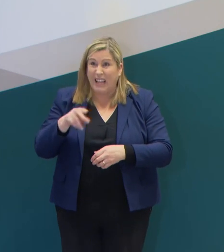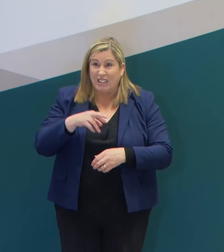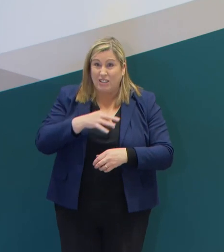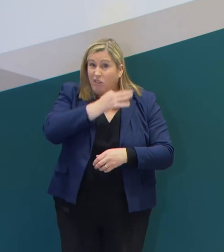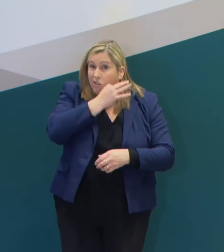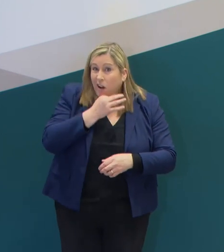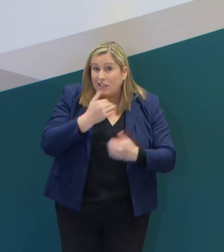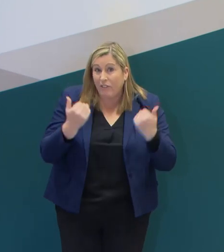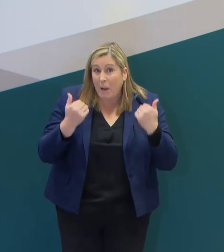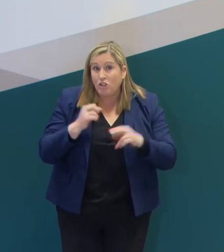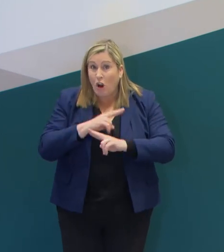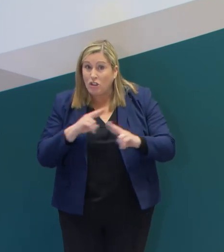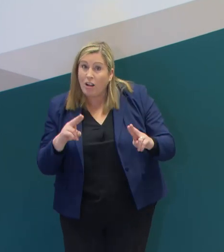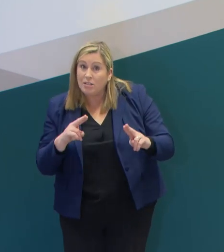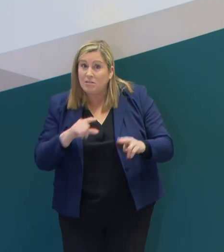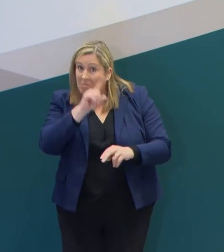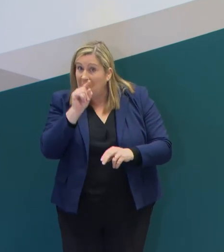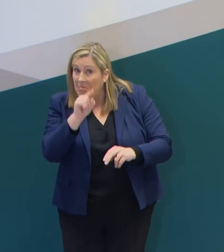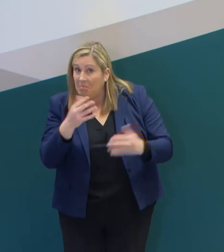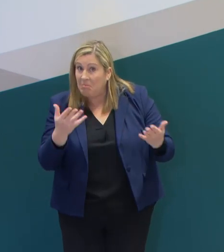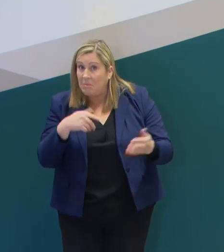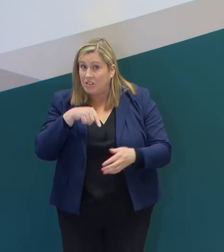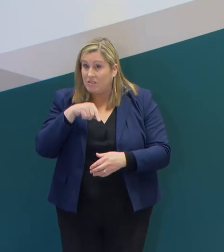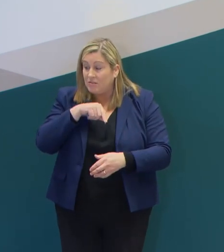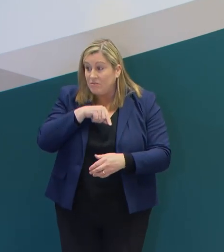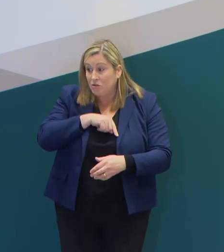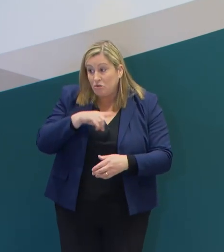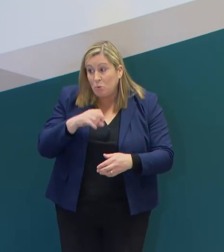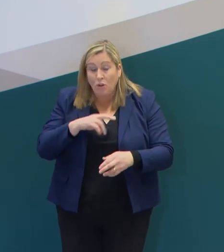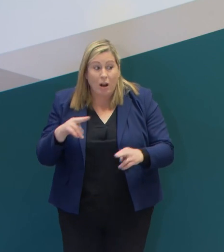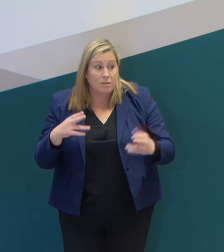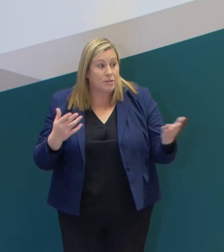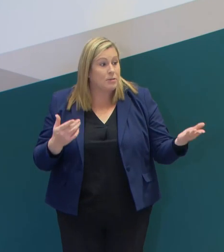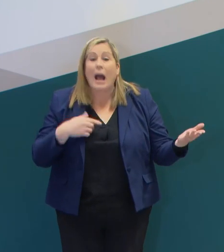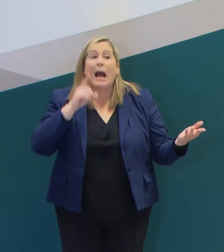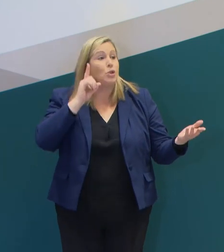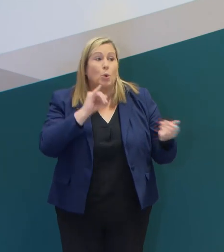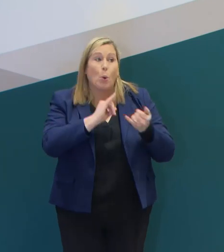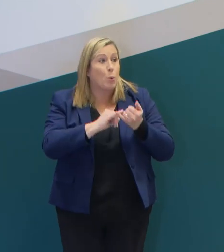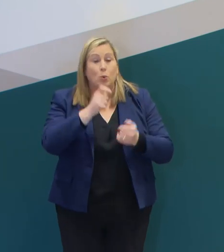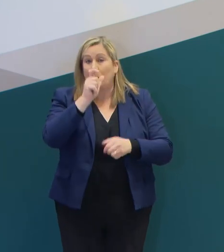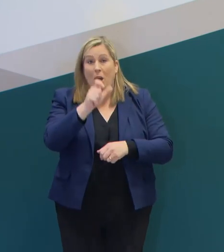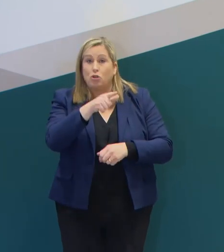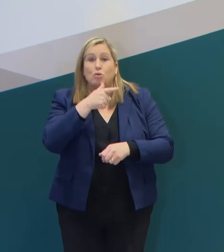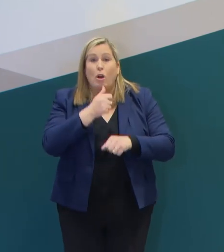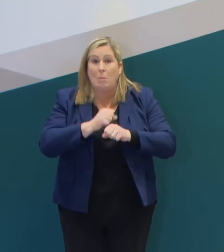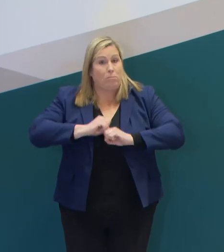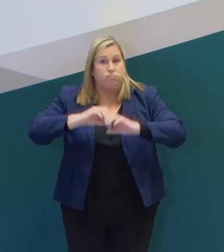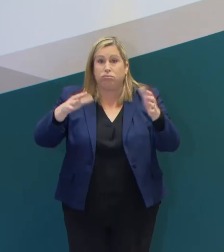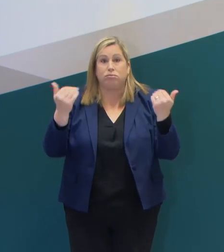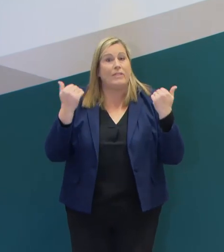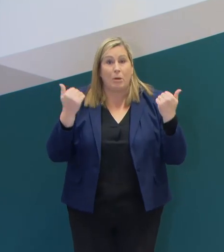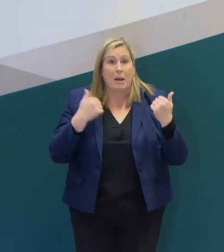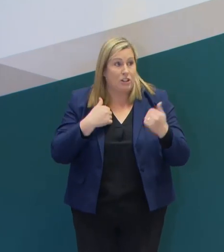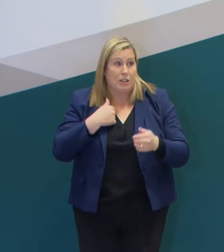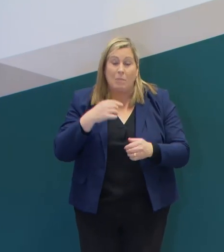to clear that up and say that that is false information. I don't know who that person is. I'm working on the assumption in